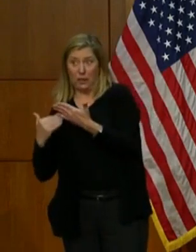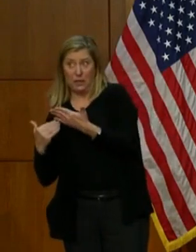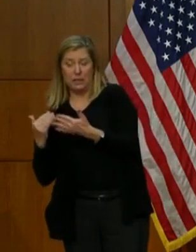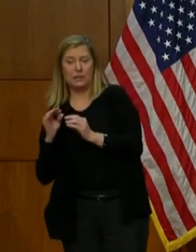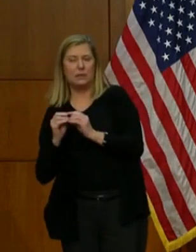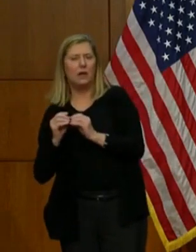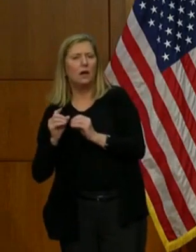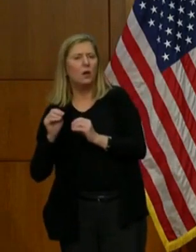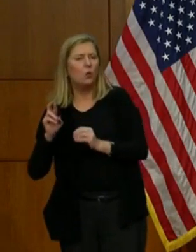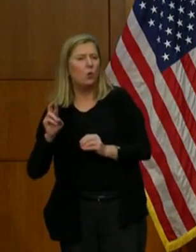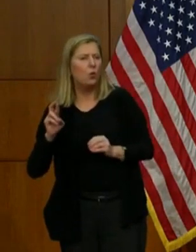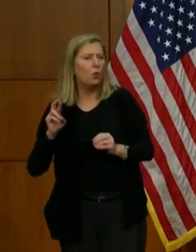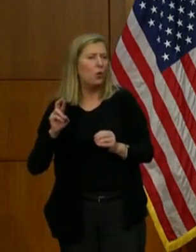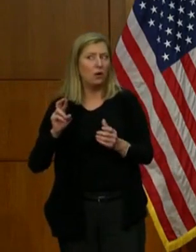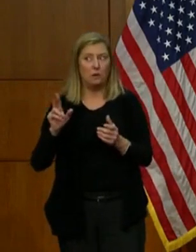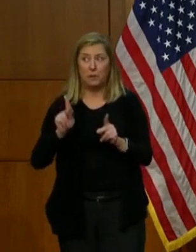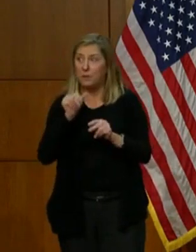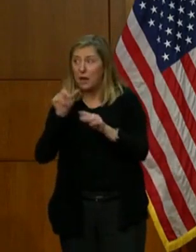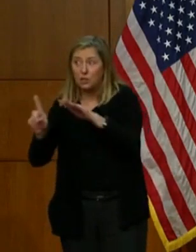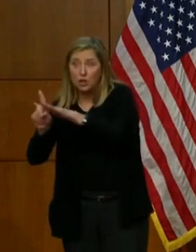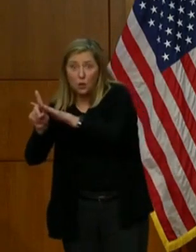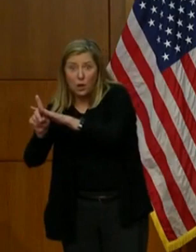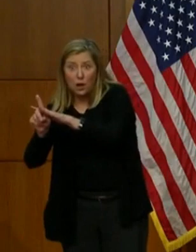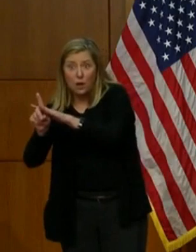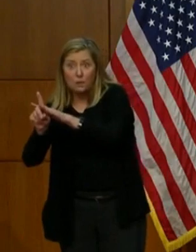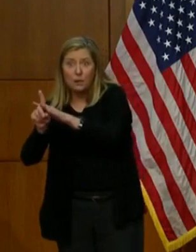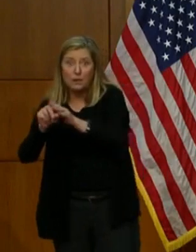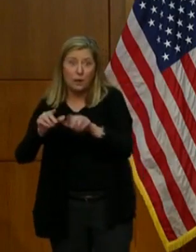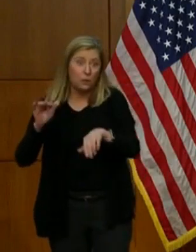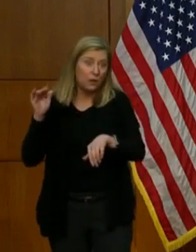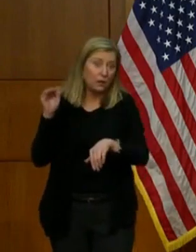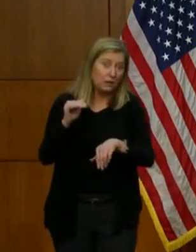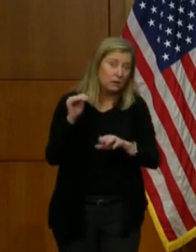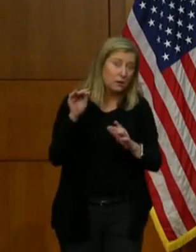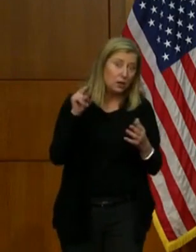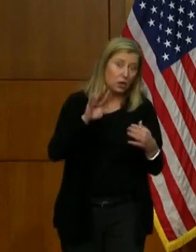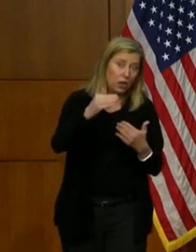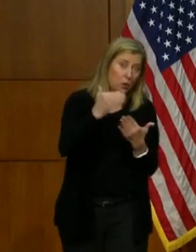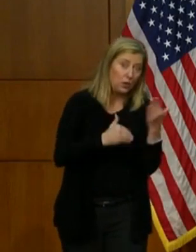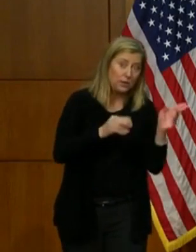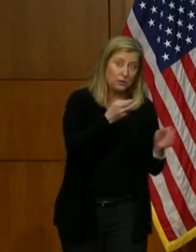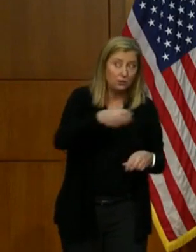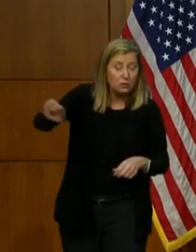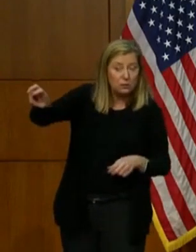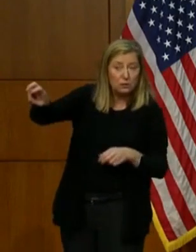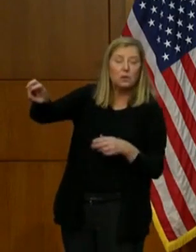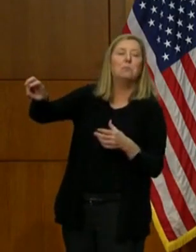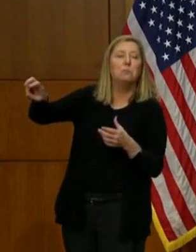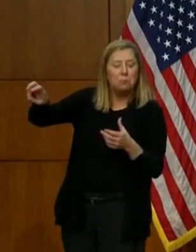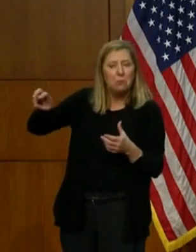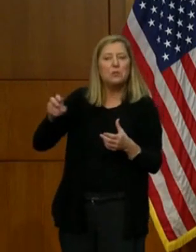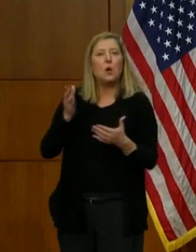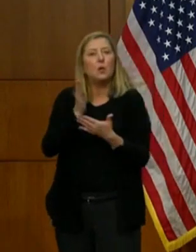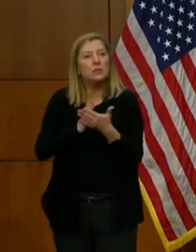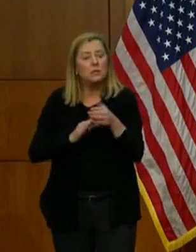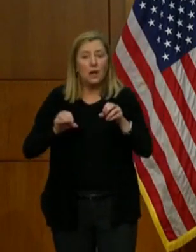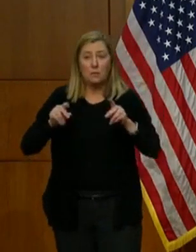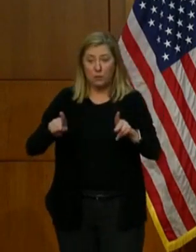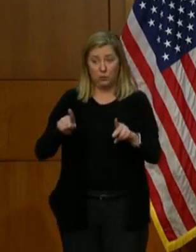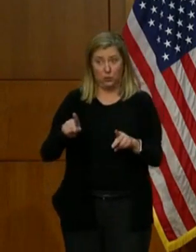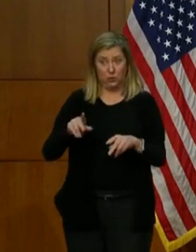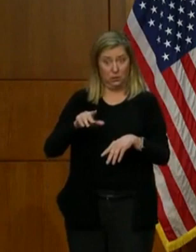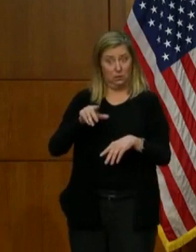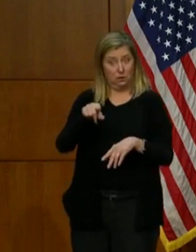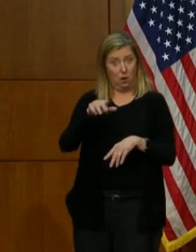we have no-shows, we would love to call through your list. So that will create a little bit of opportunity for folks who are on